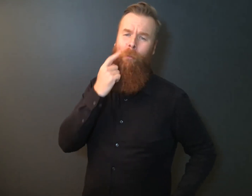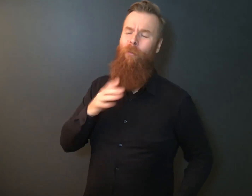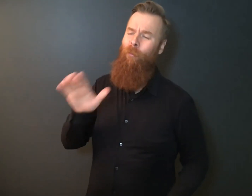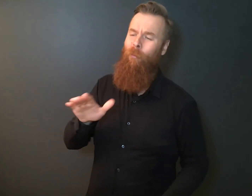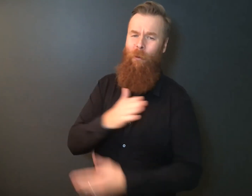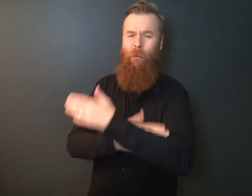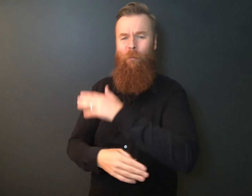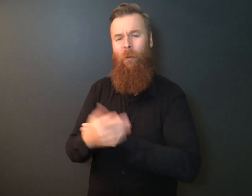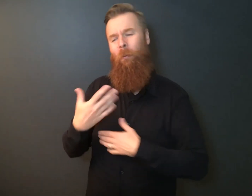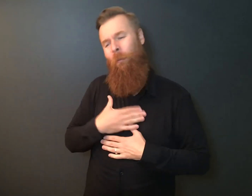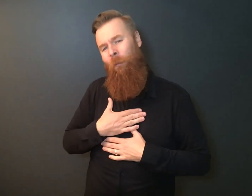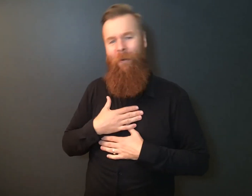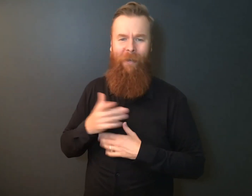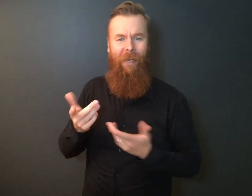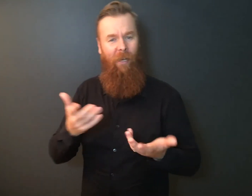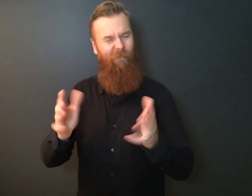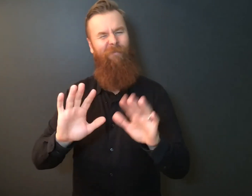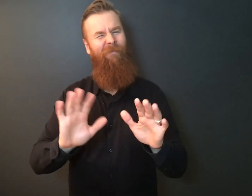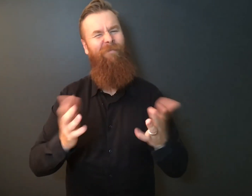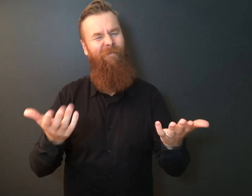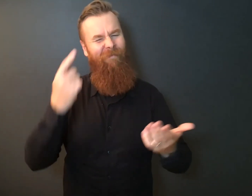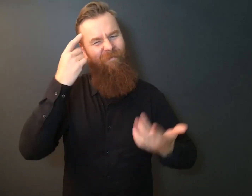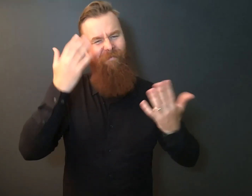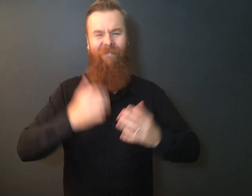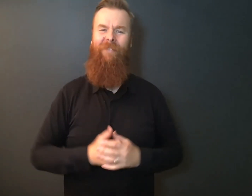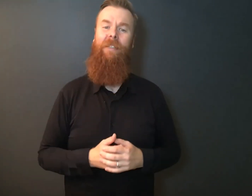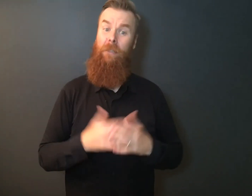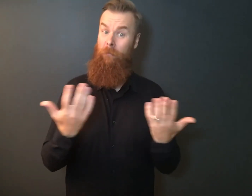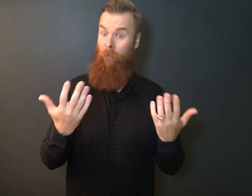Is there any more questions? Are there any more questions on the chat that we could